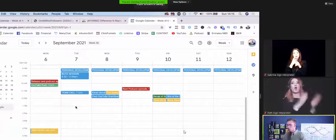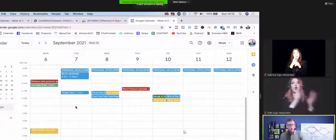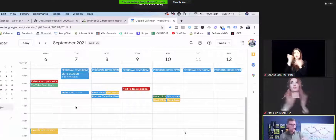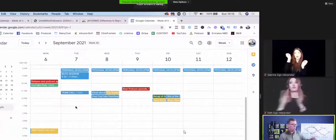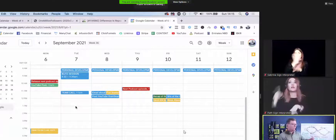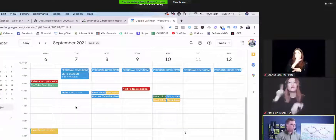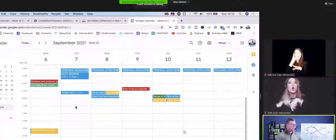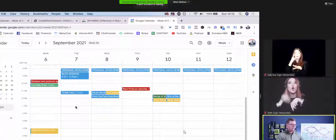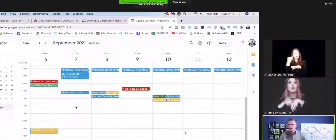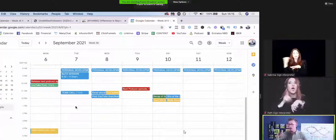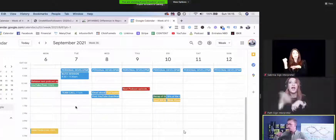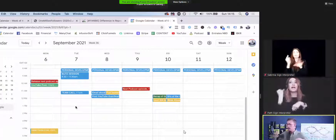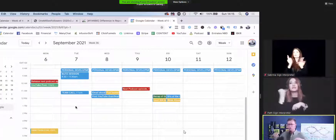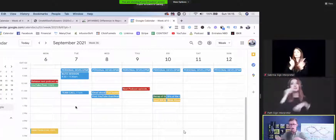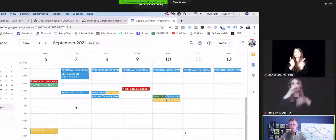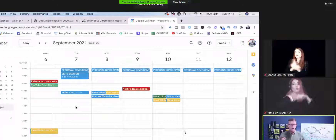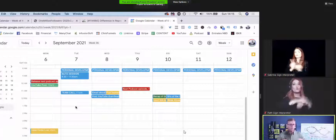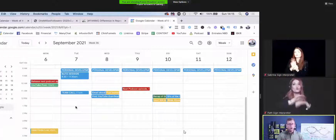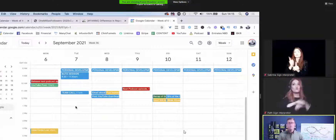up, and I've got to make dinner. And